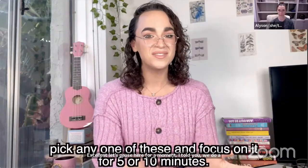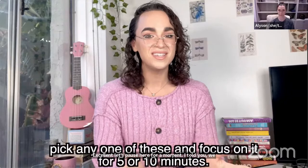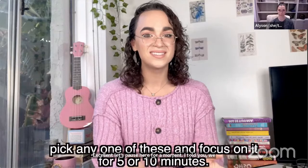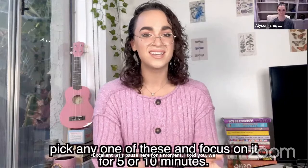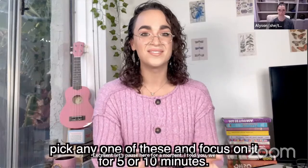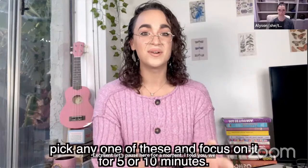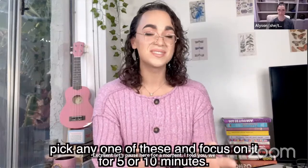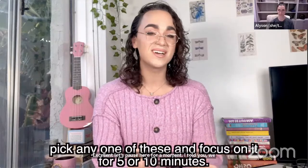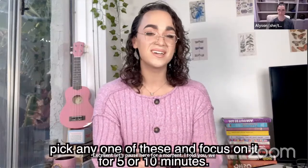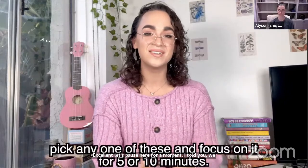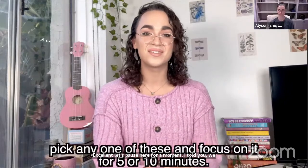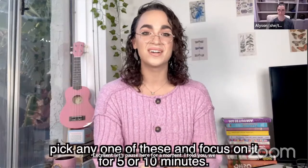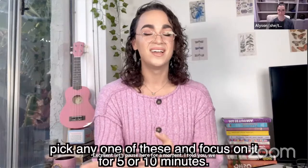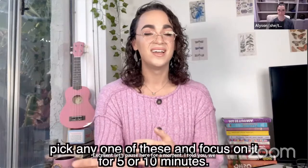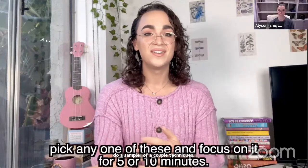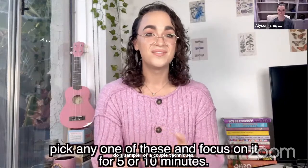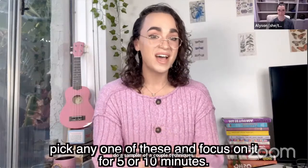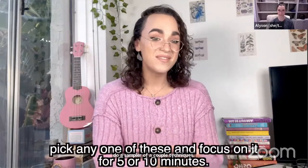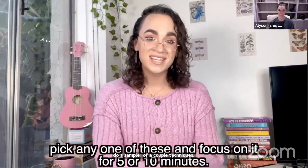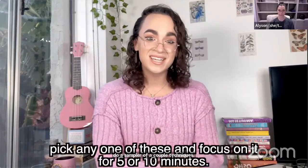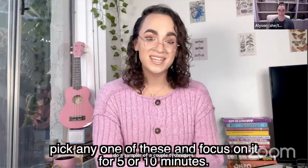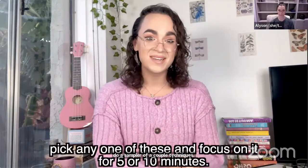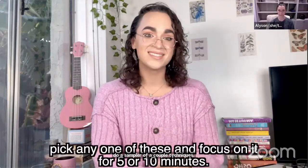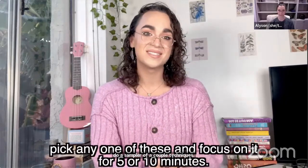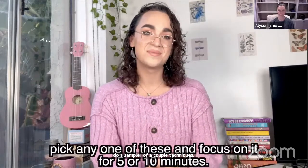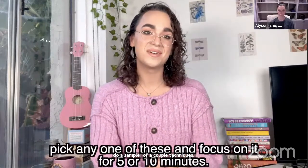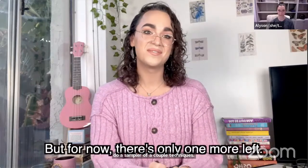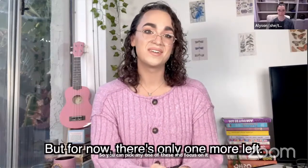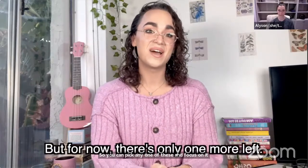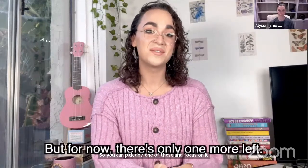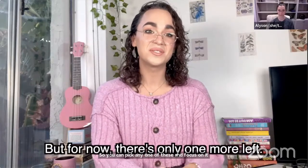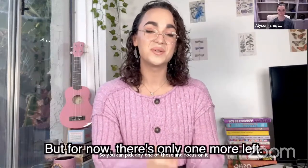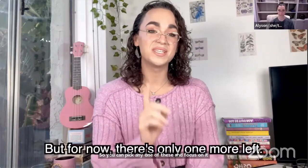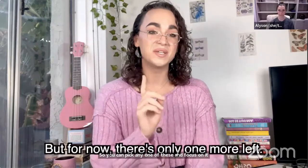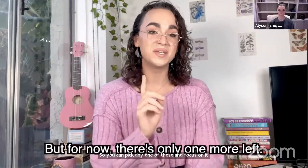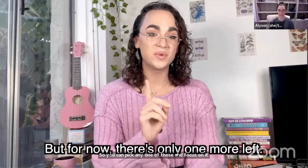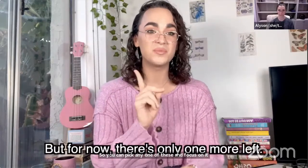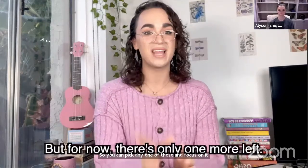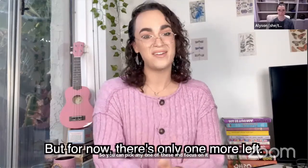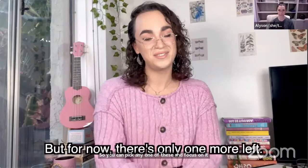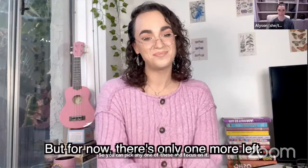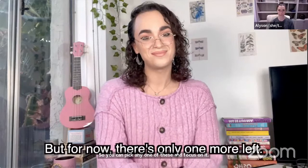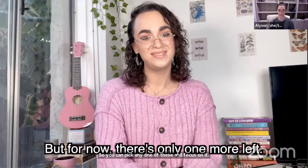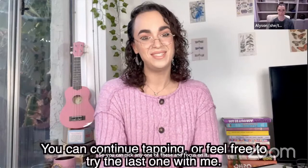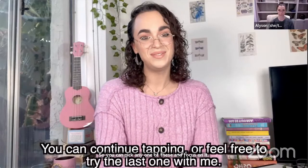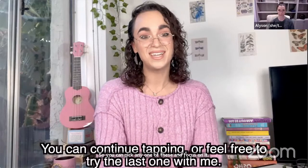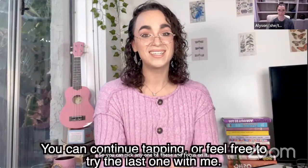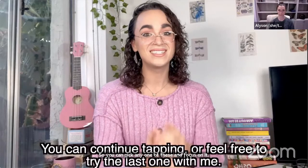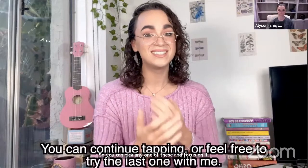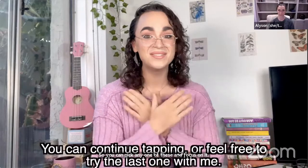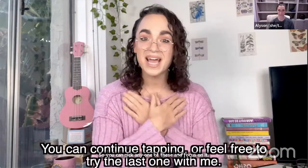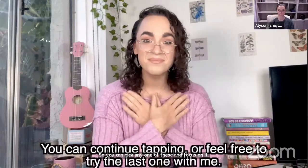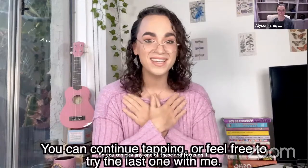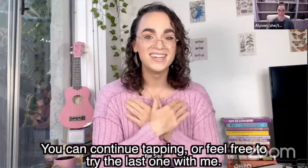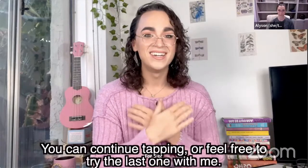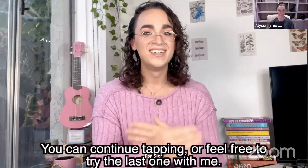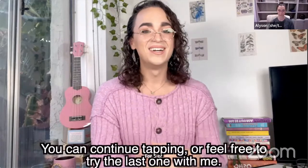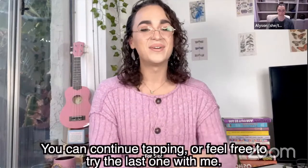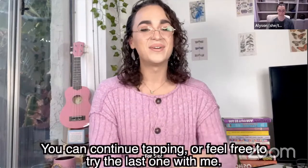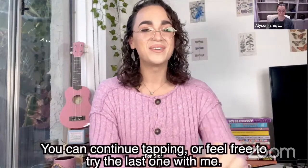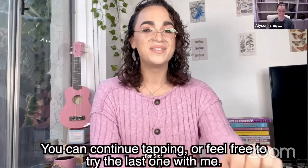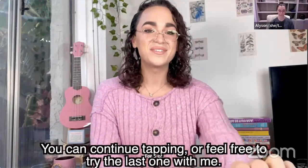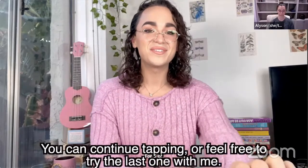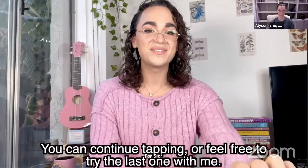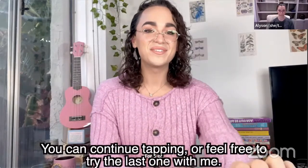one of these and focus on it for 5 or 10 minutes. But for now, there's only one more left. You can continue tapping